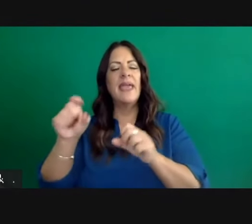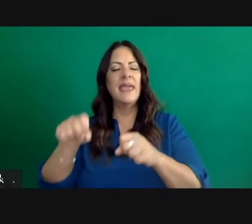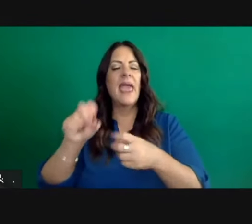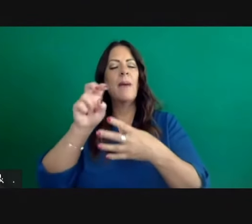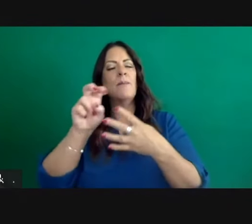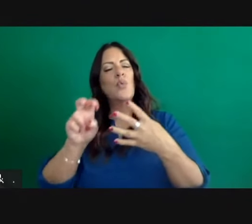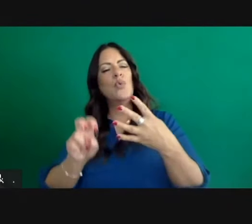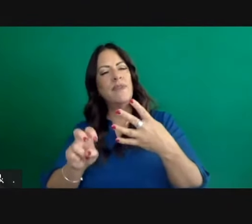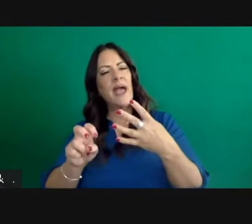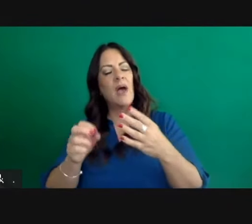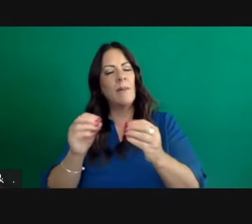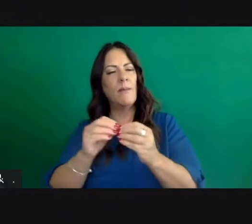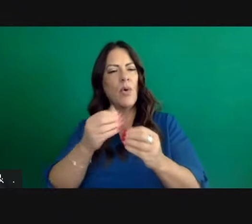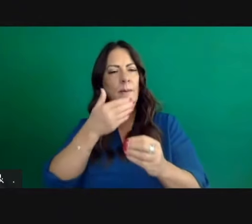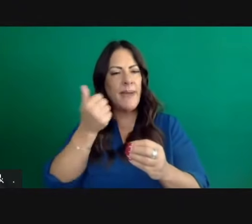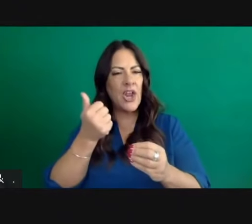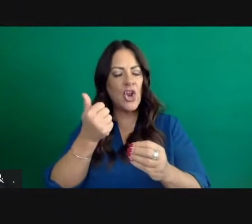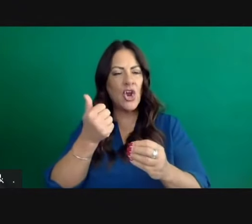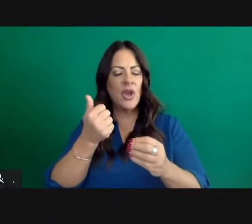I